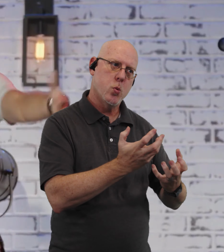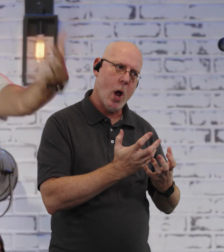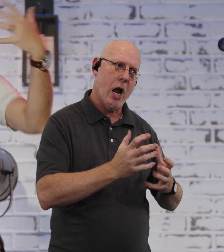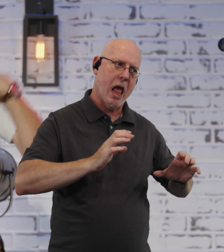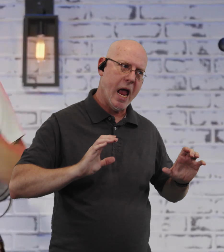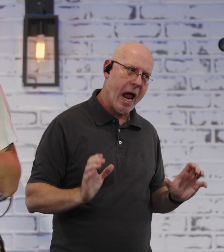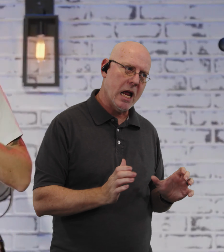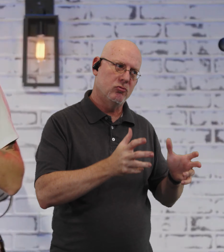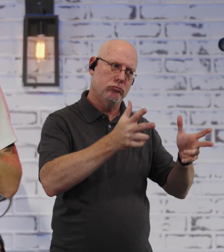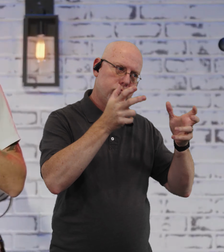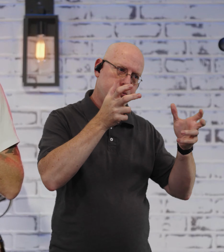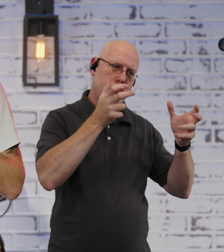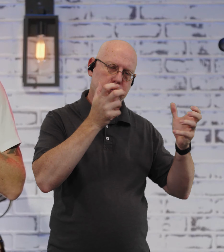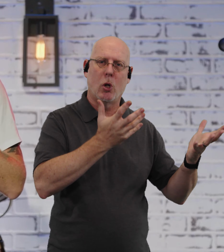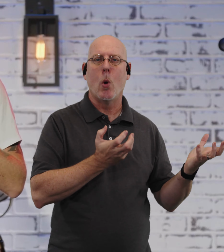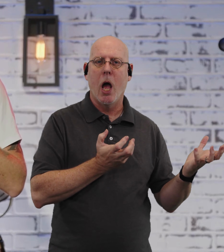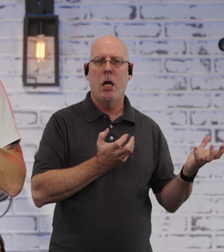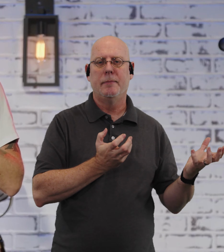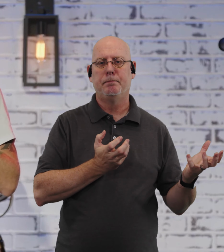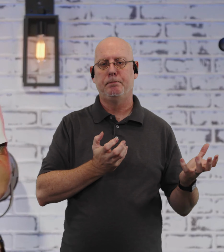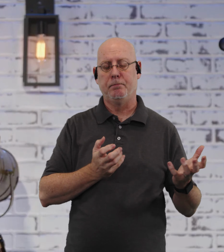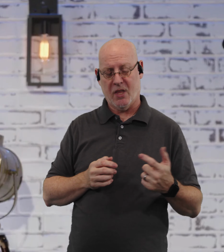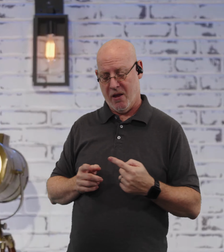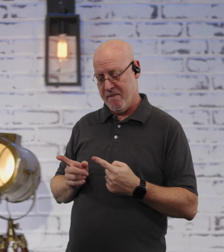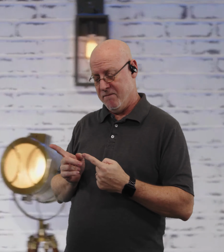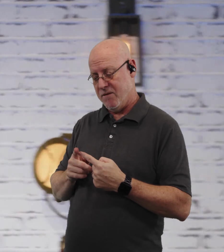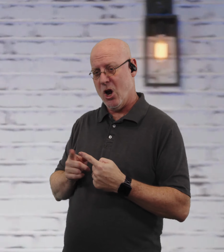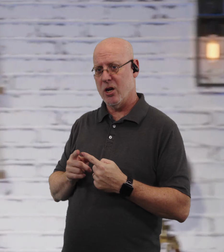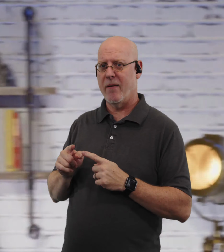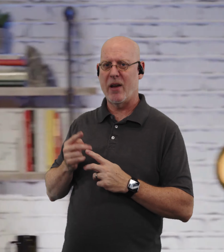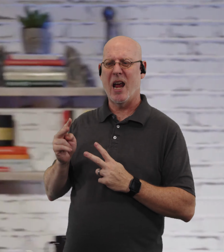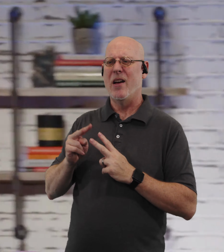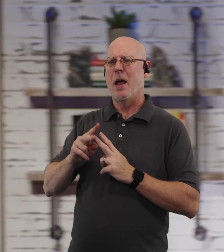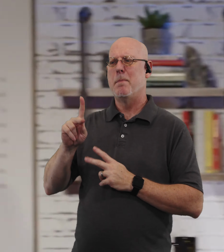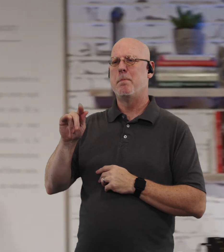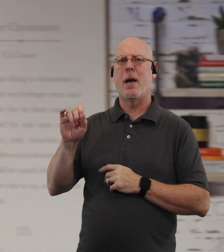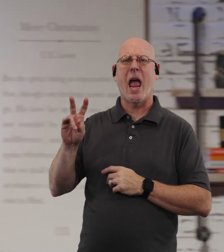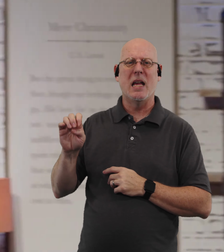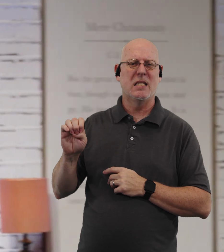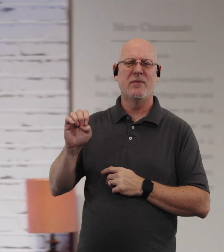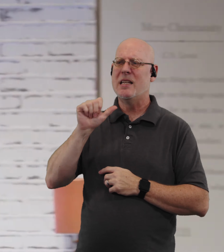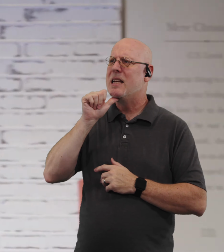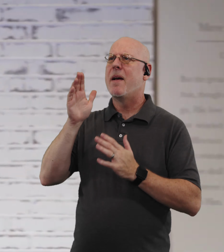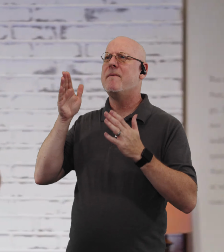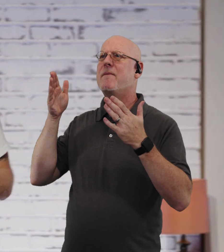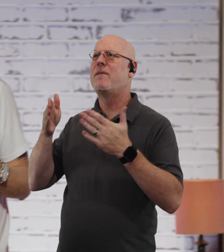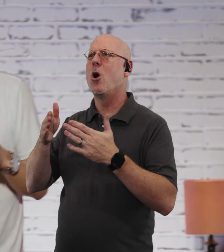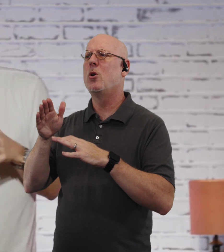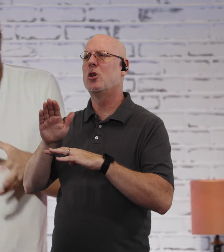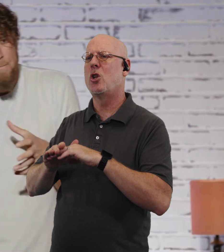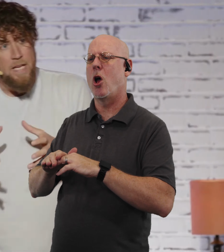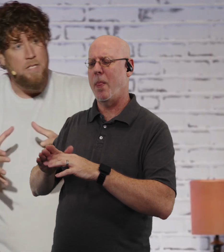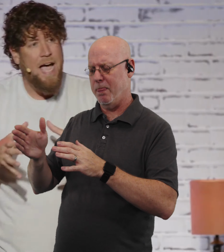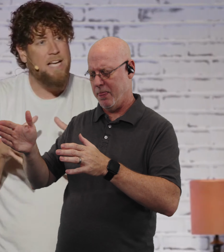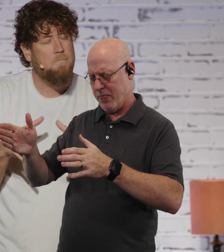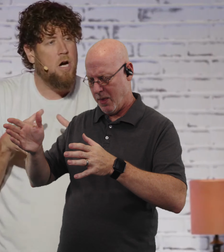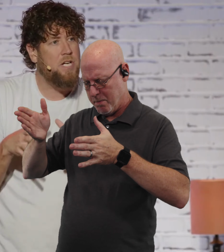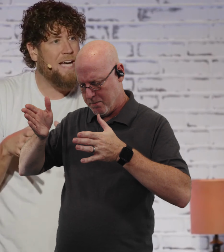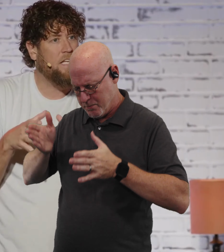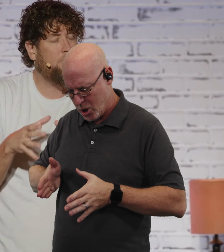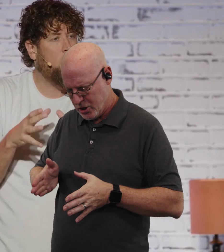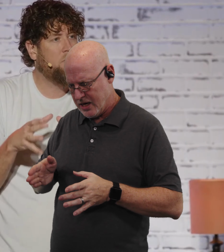recipient, active in participation. But the first here is very passive, and it doesn't focus on the recipient